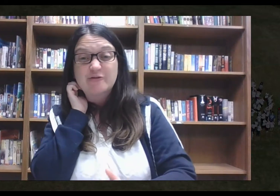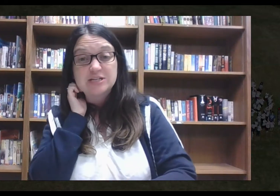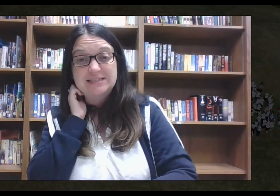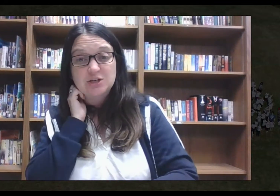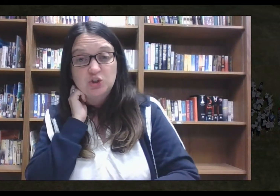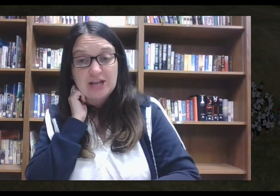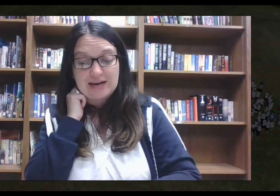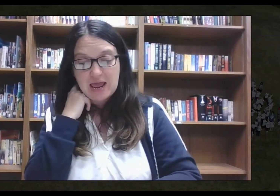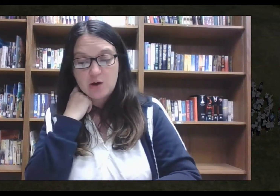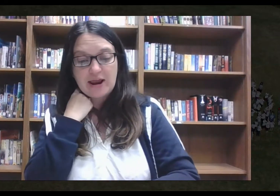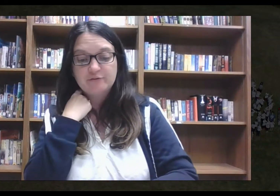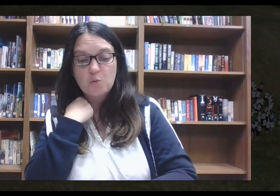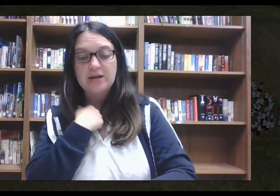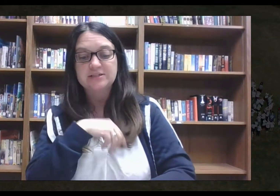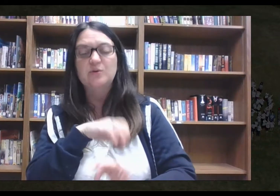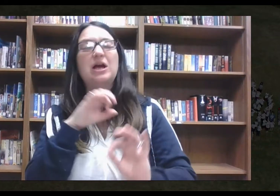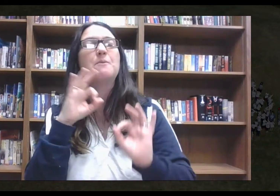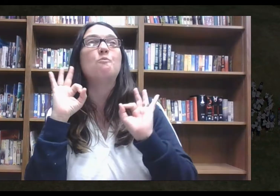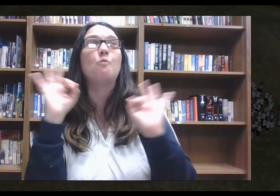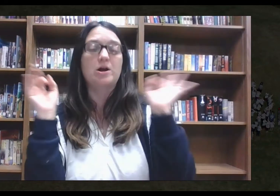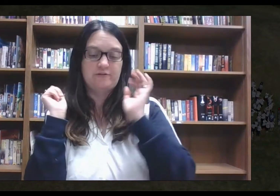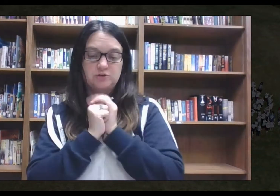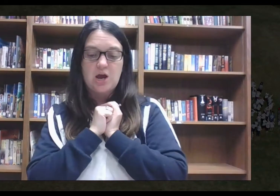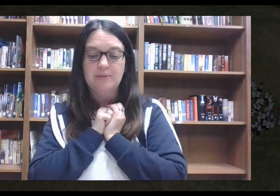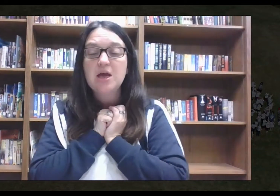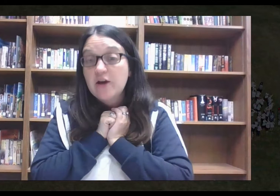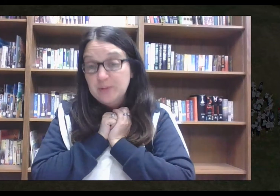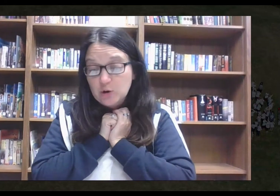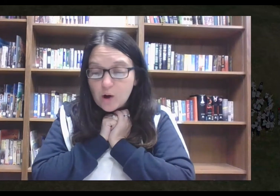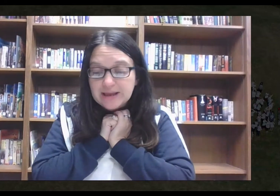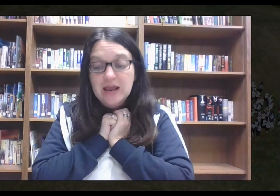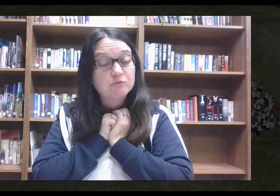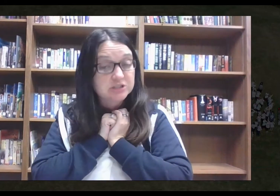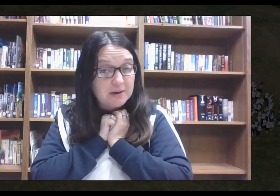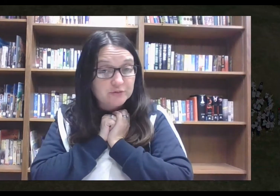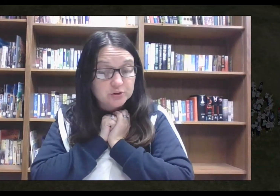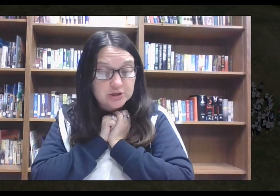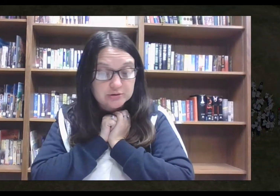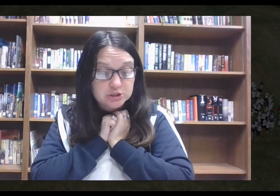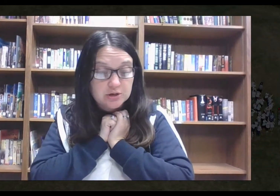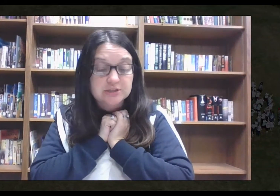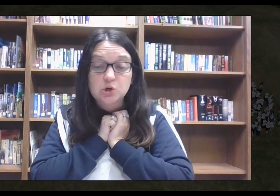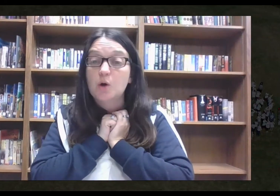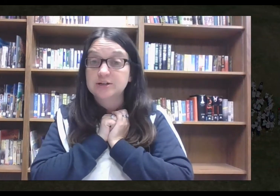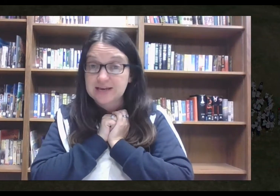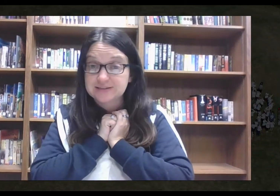every single day now. Everyone is doing a wonderful job of being quiet and respectful to those students who are